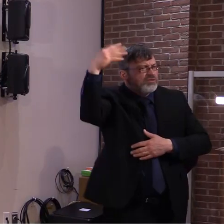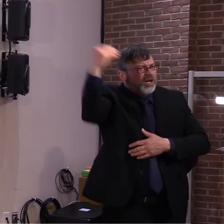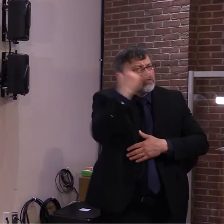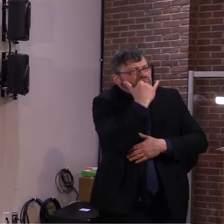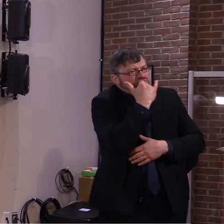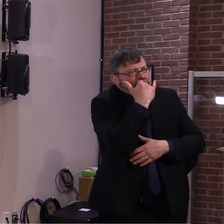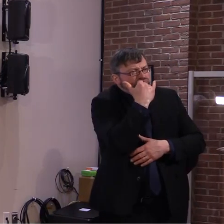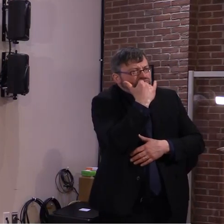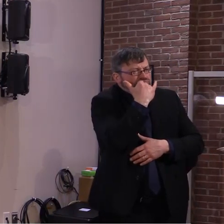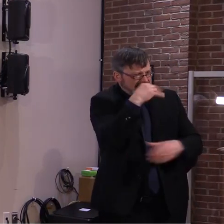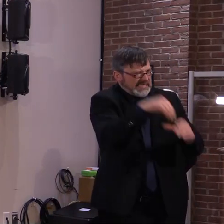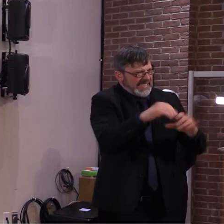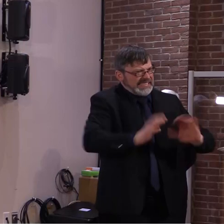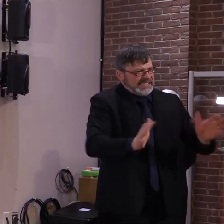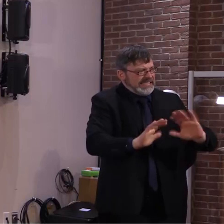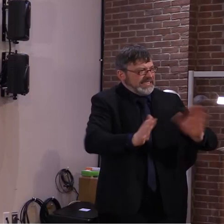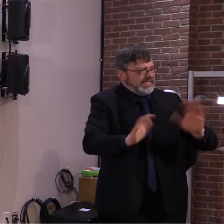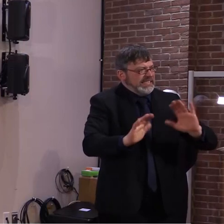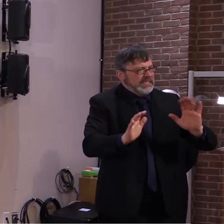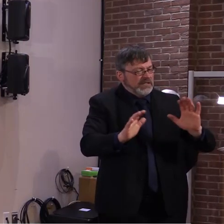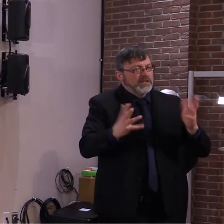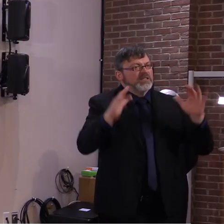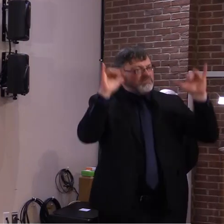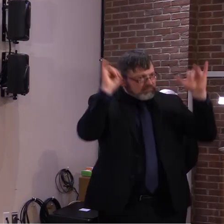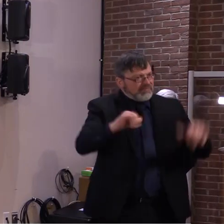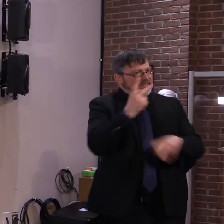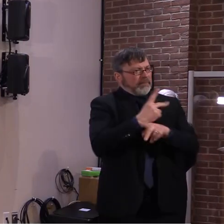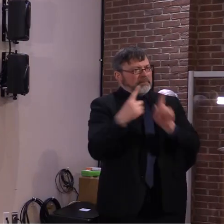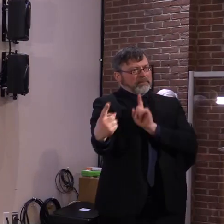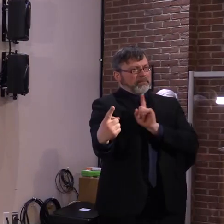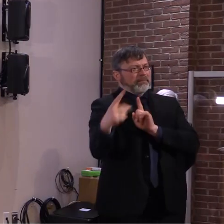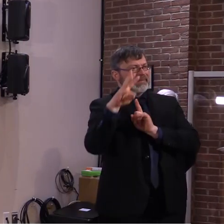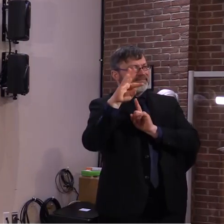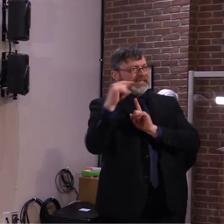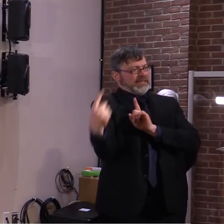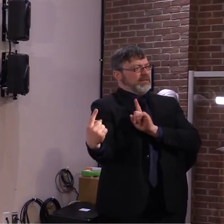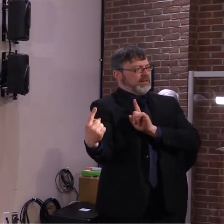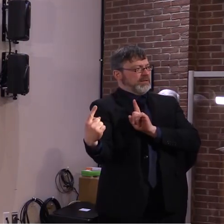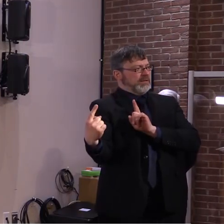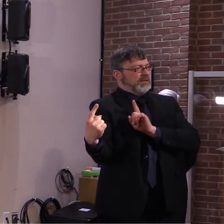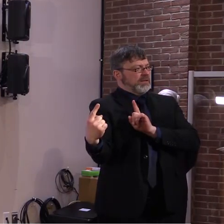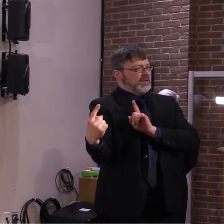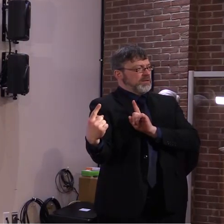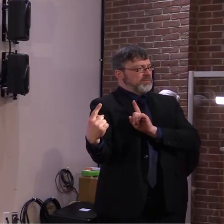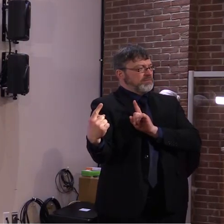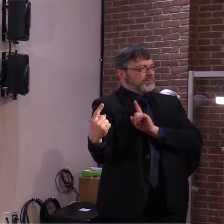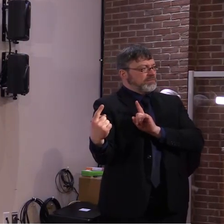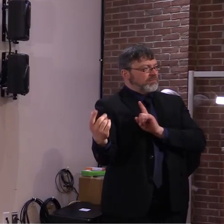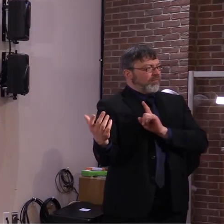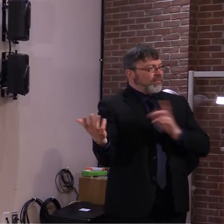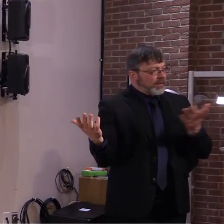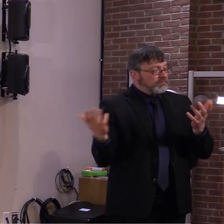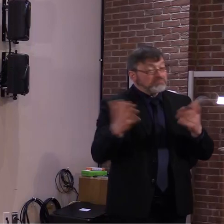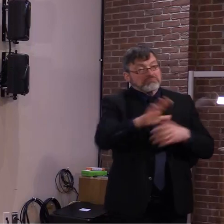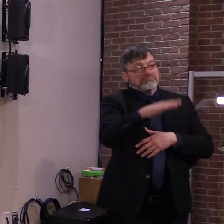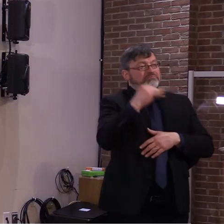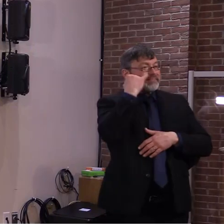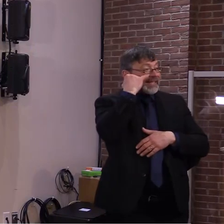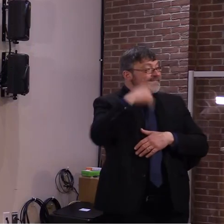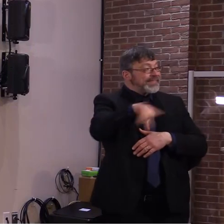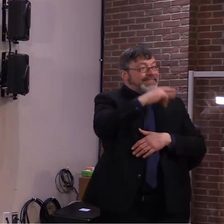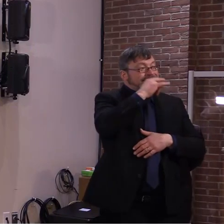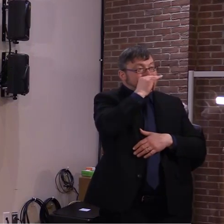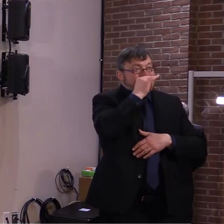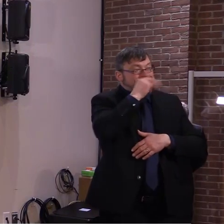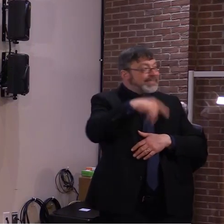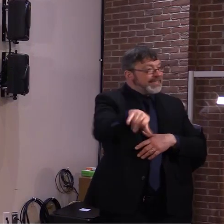distance. For example, consider an outdoor Easter egg hunt instead of all eating in a closed space together.